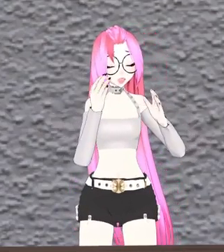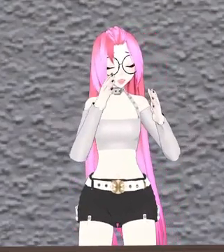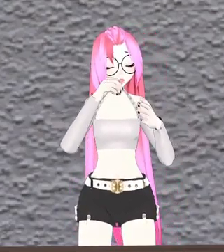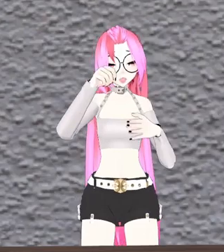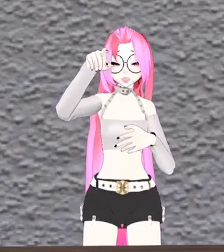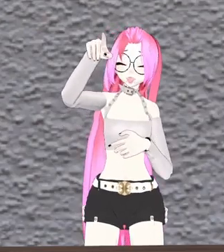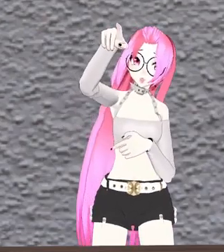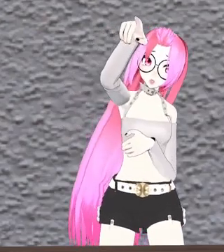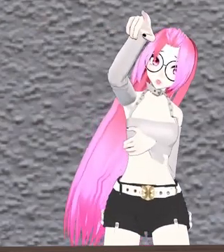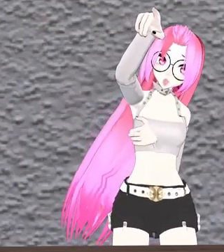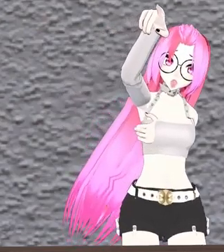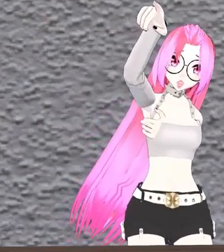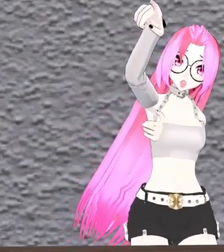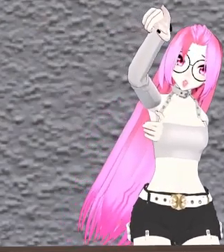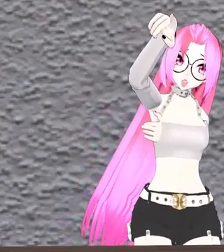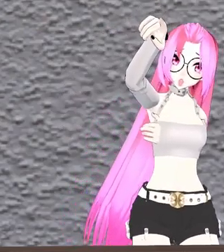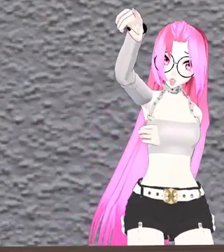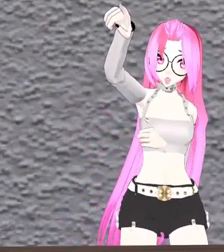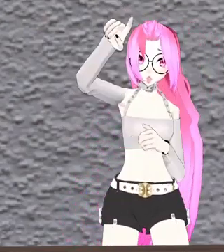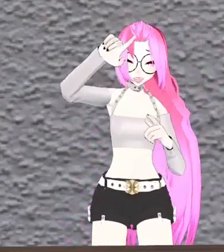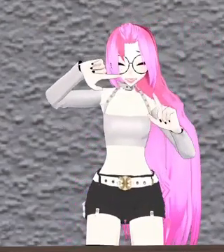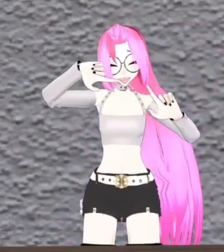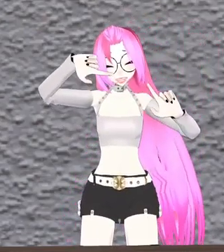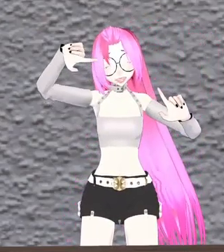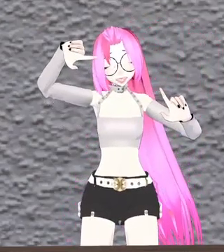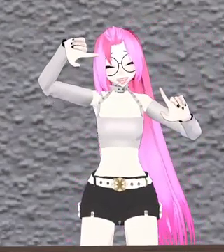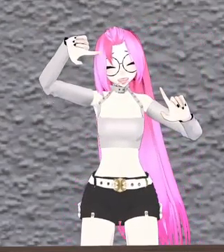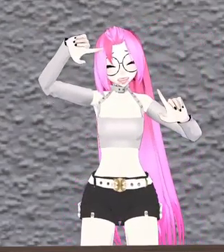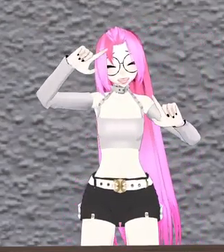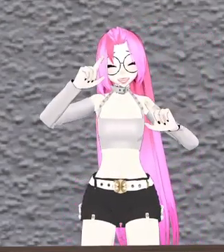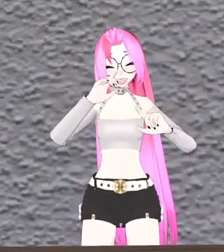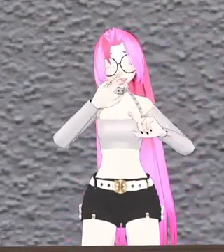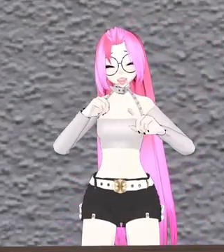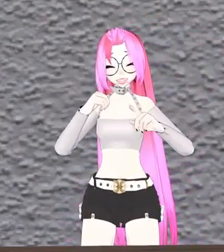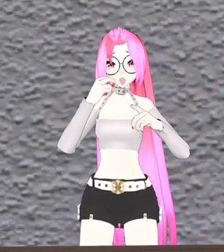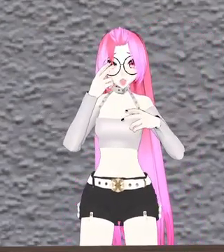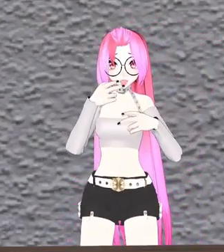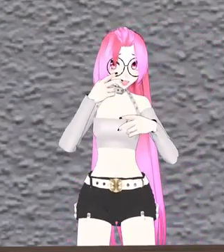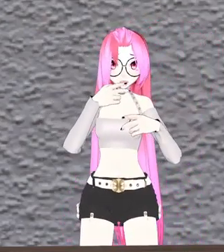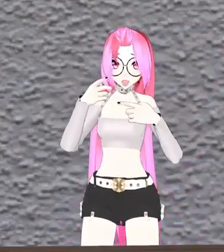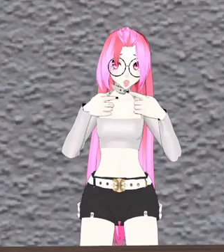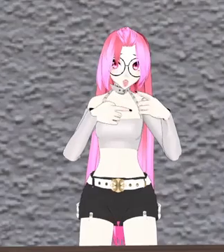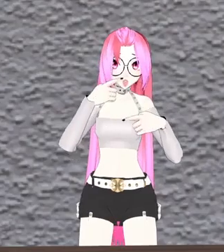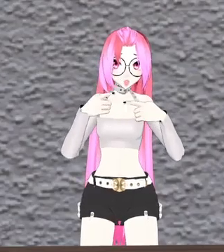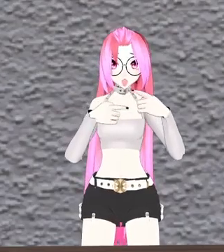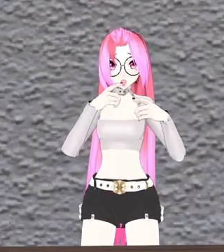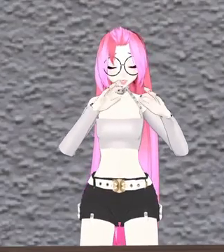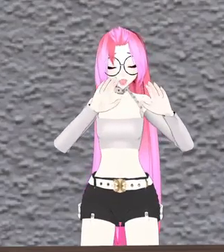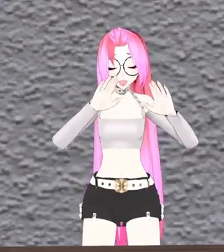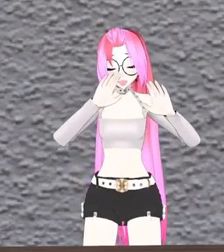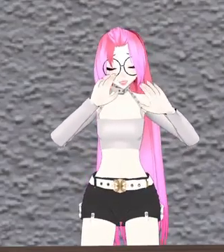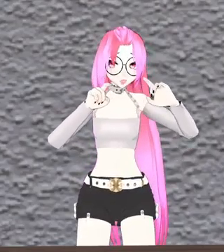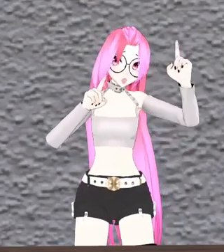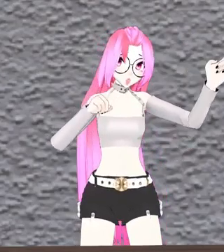learn more, actually right over there is a board. And it goes all, it just talks all about name signs. The other